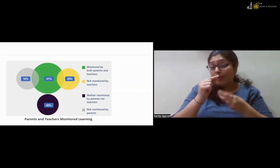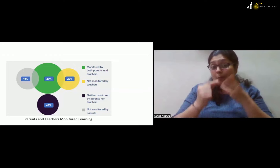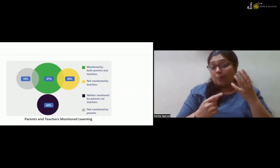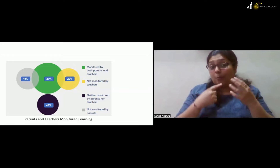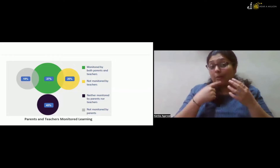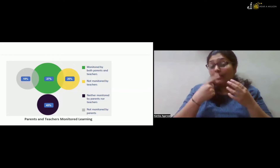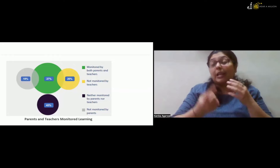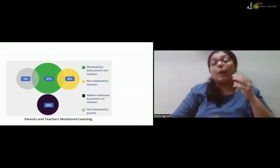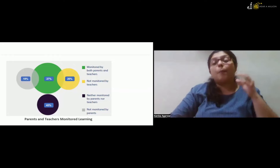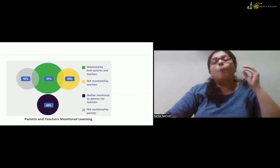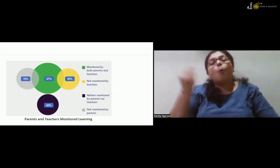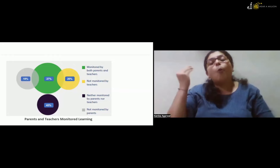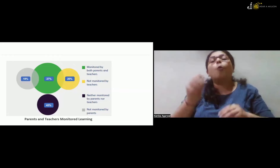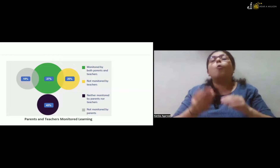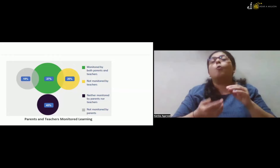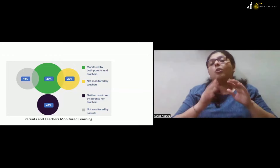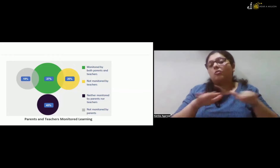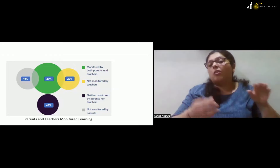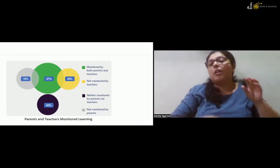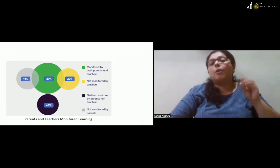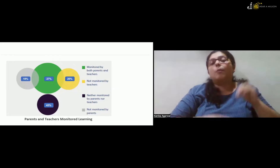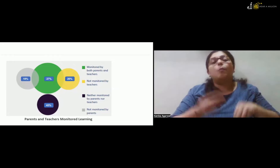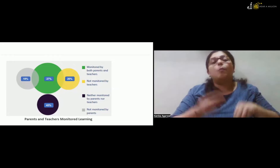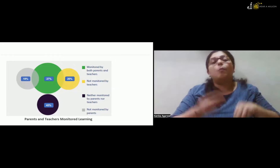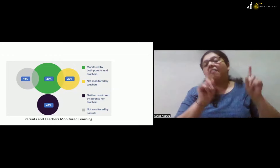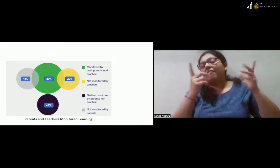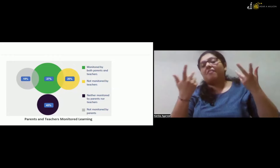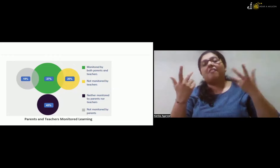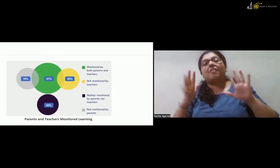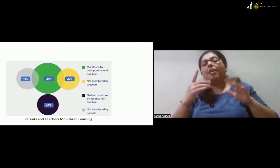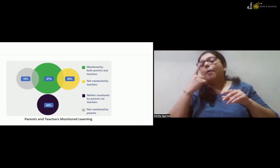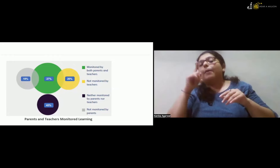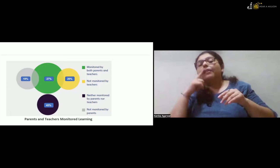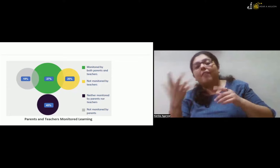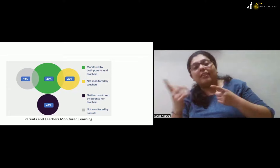So there were a lot of such questions.